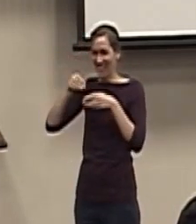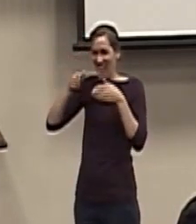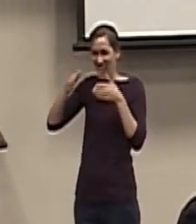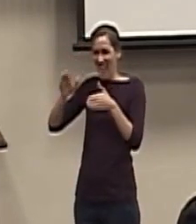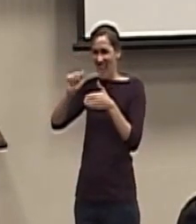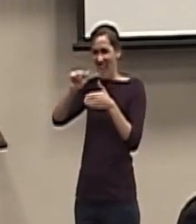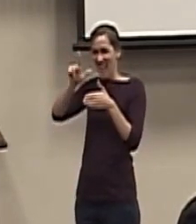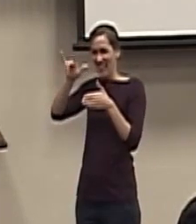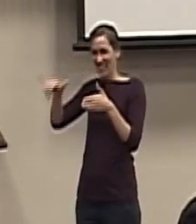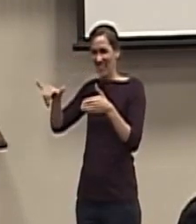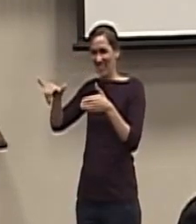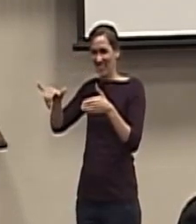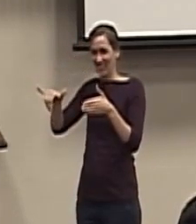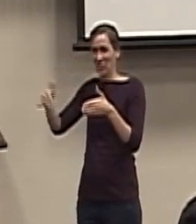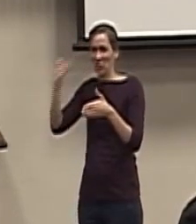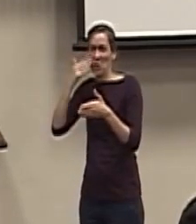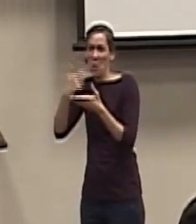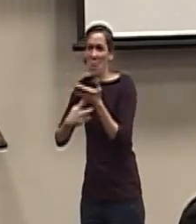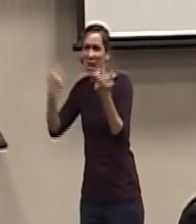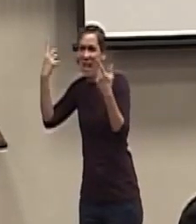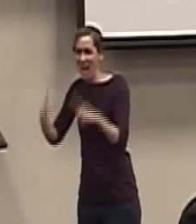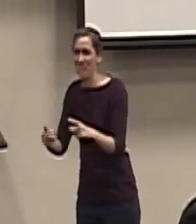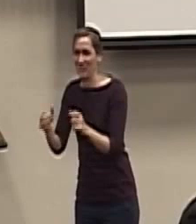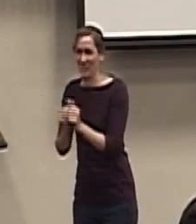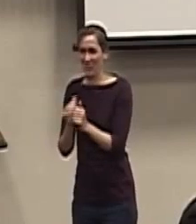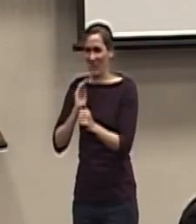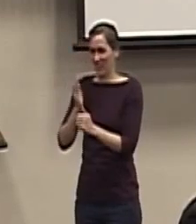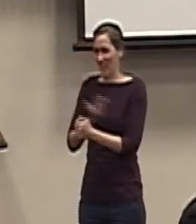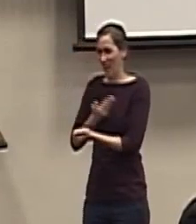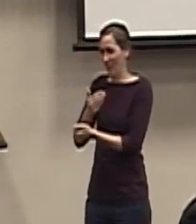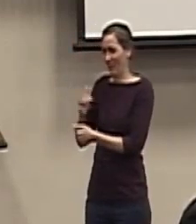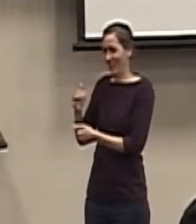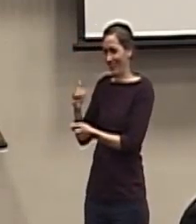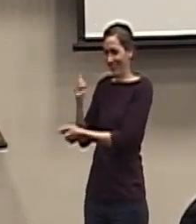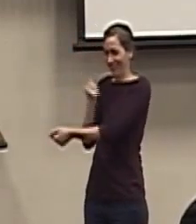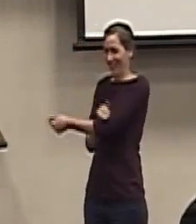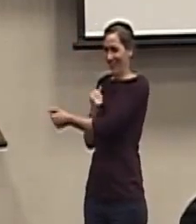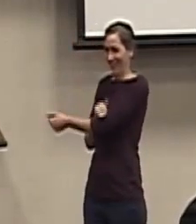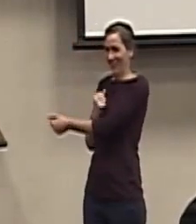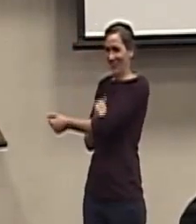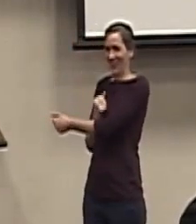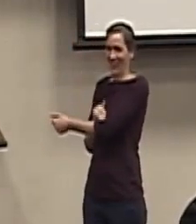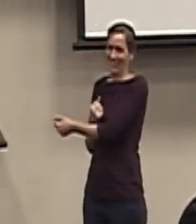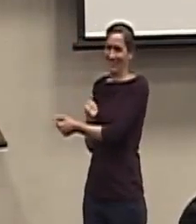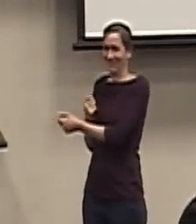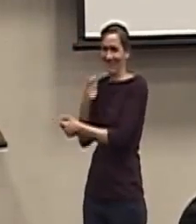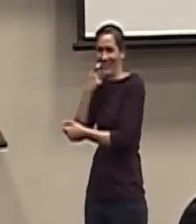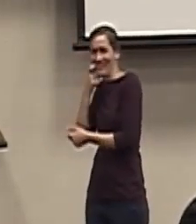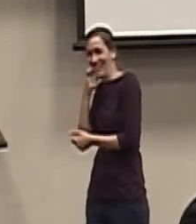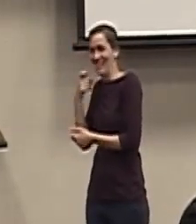members. God, what is up here? What are we doing, you know?